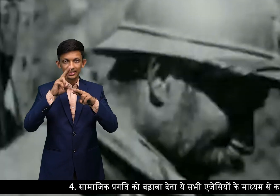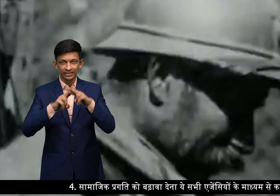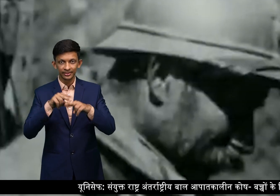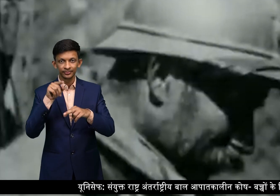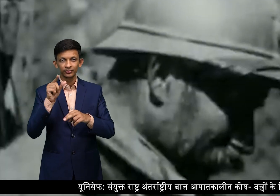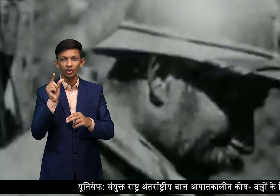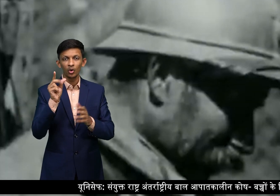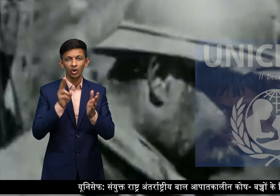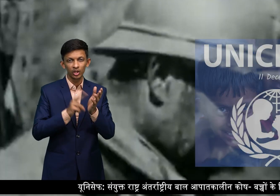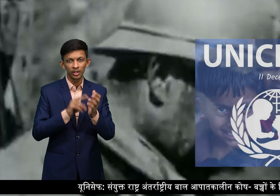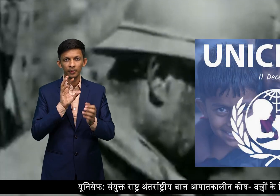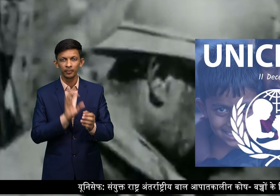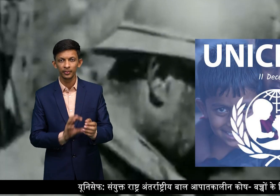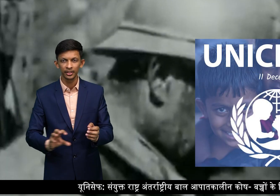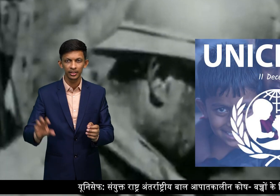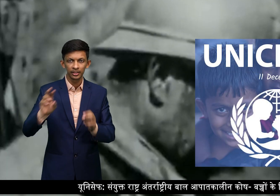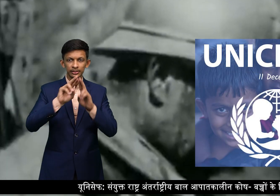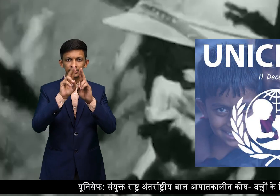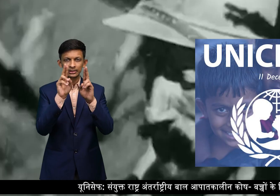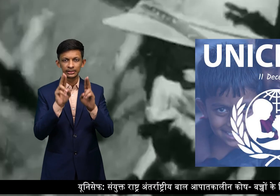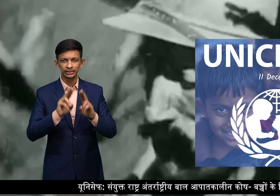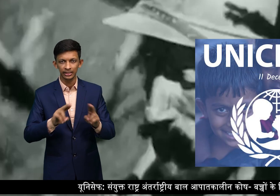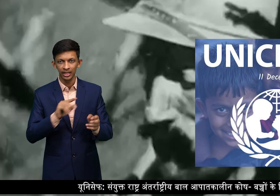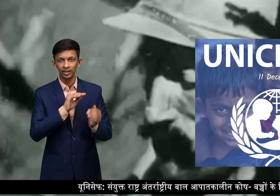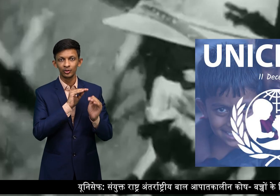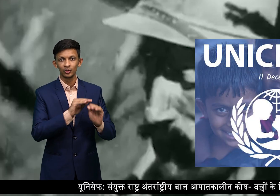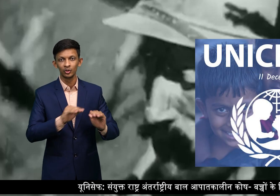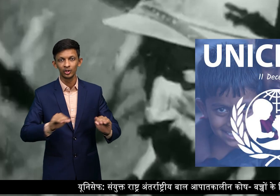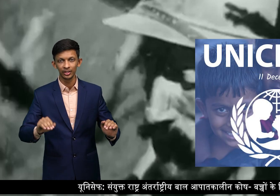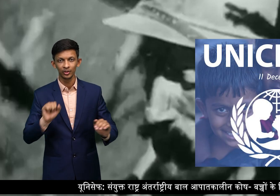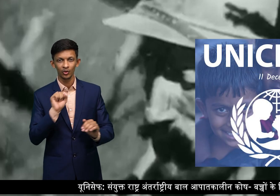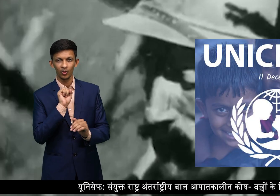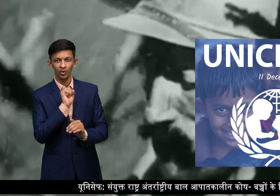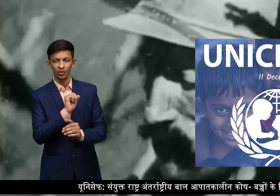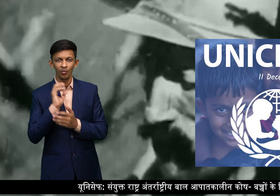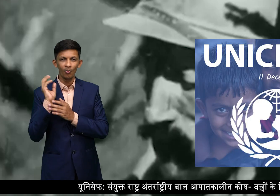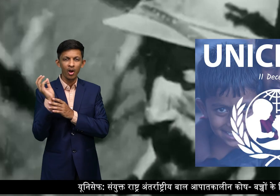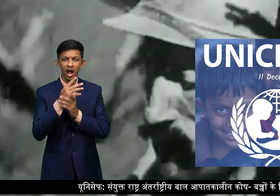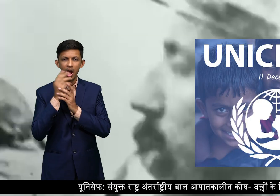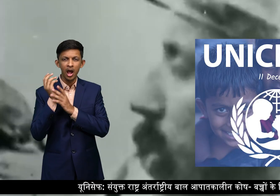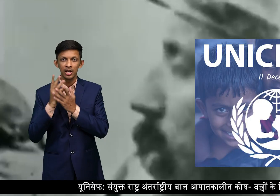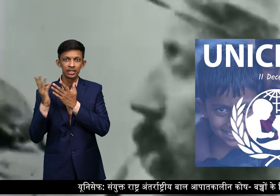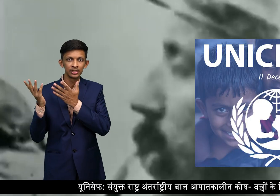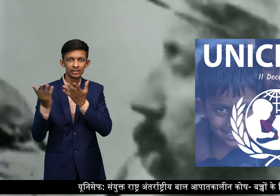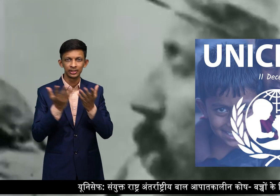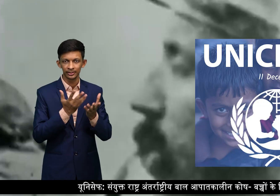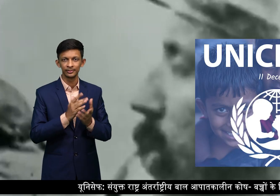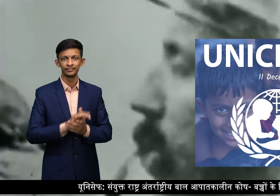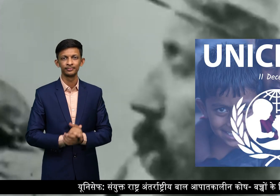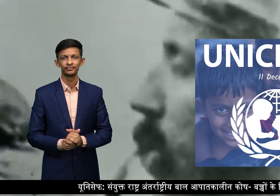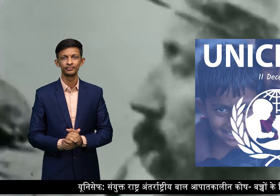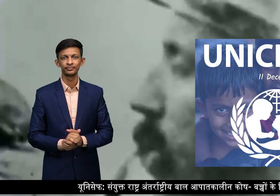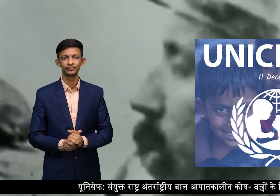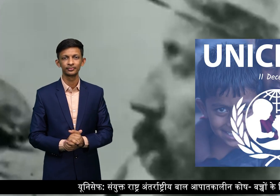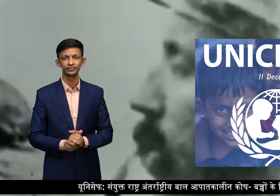UNICEF, United Nations International Children's Emergency Fund,